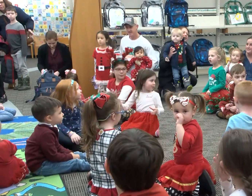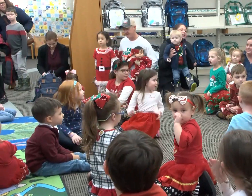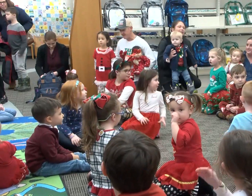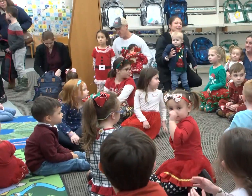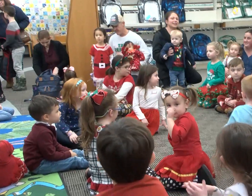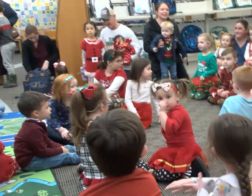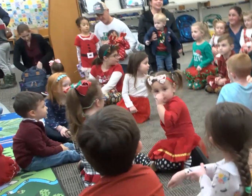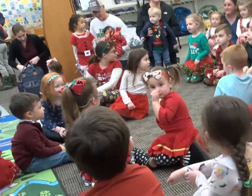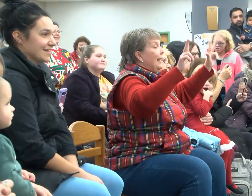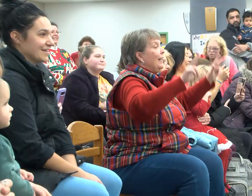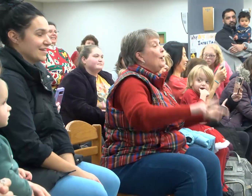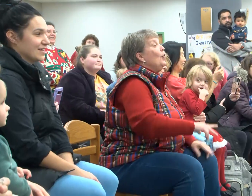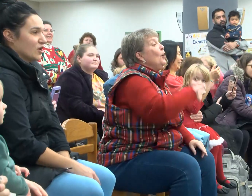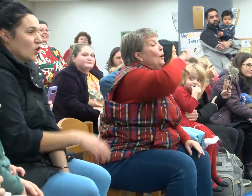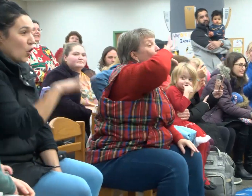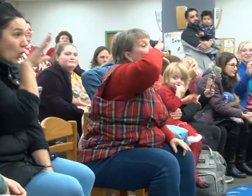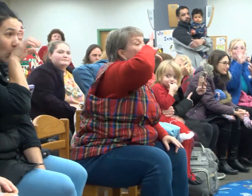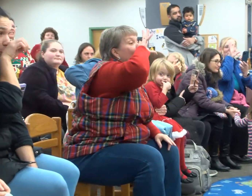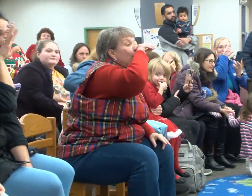Yes, that's it.